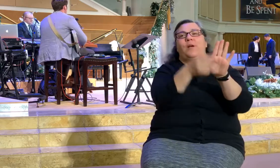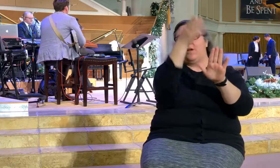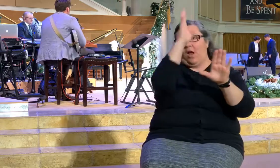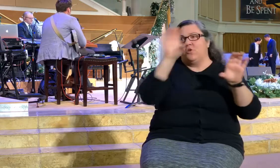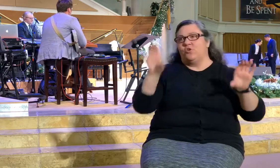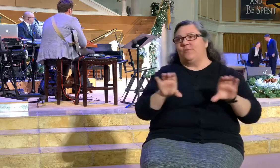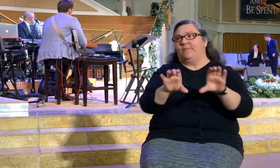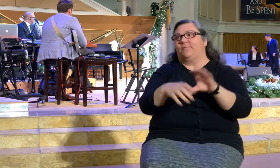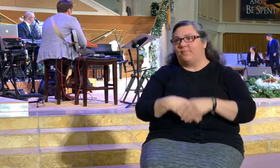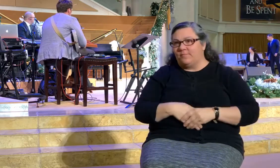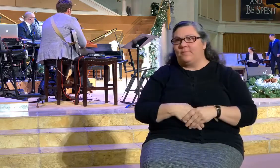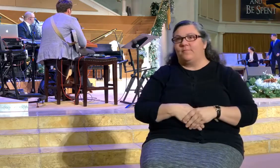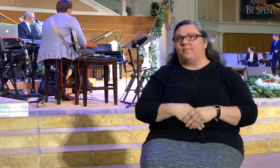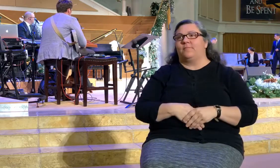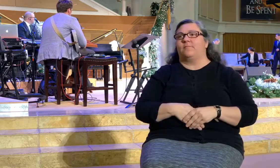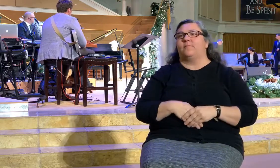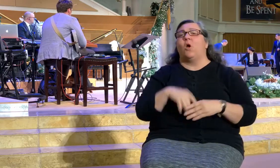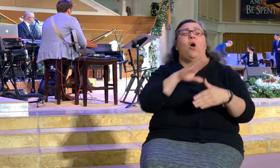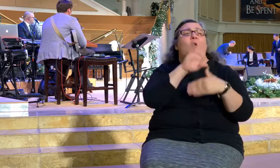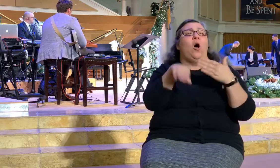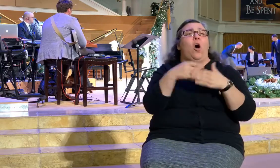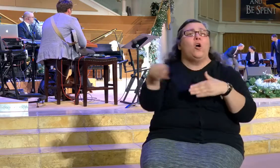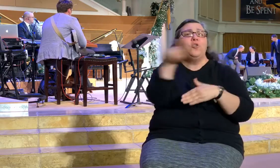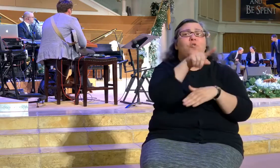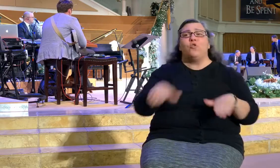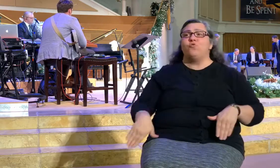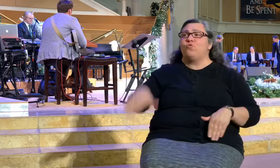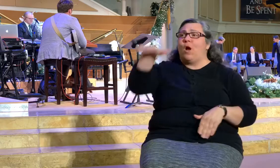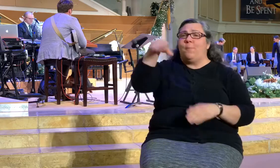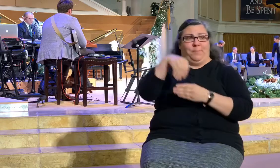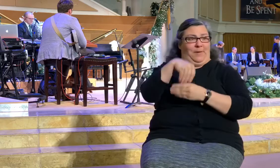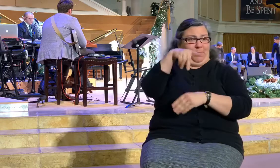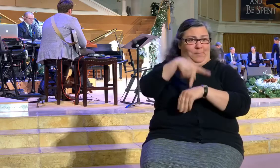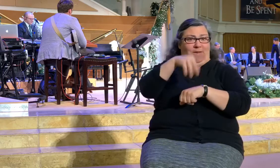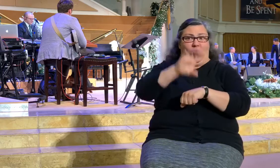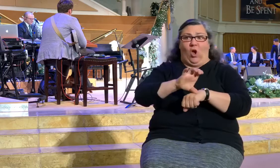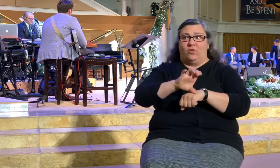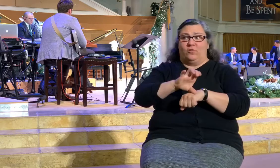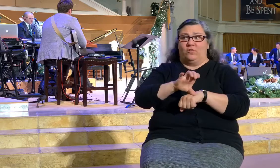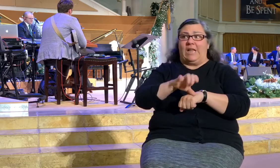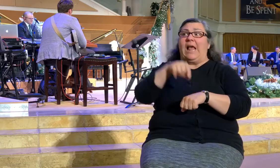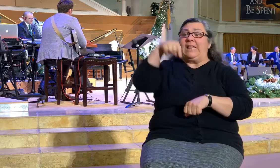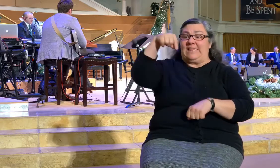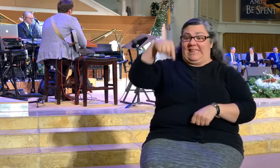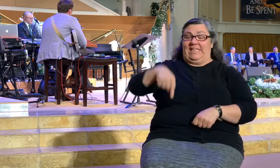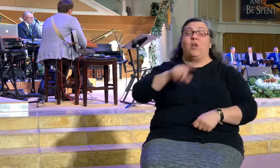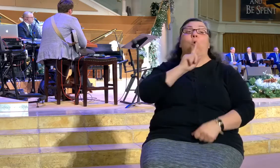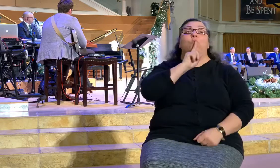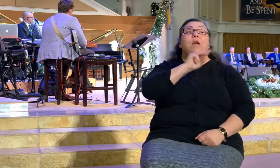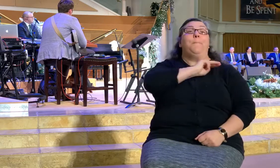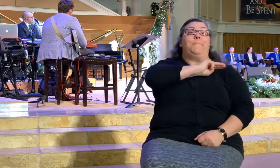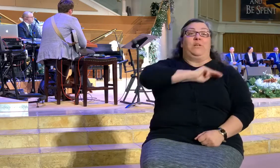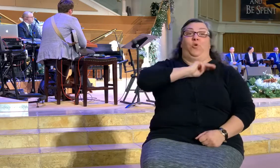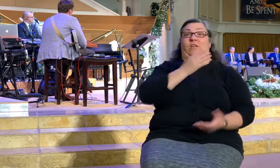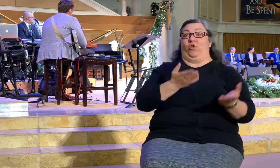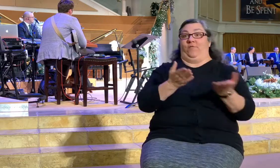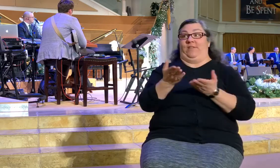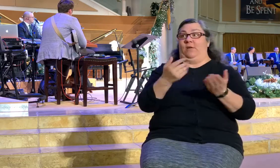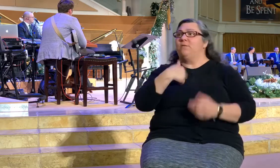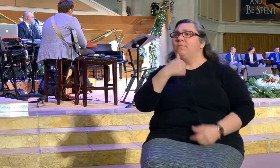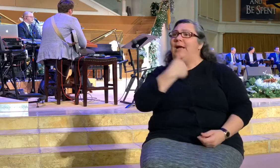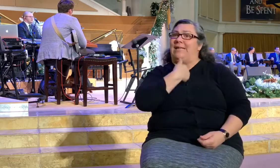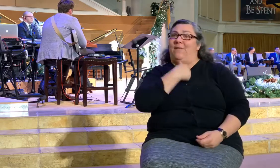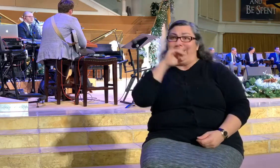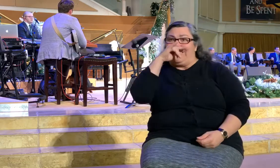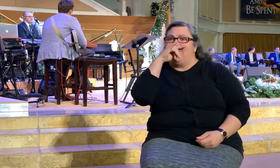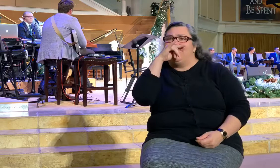is, all of you that grew up in Pentecost, this is a real missionary service. When I was a kid, we'd have missionaries come